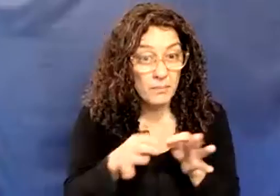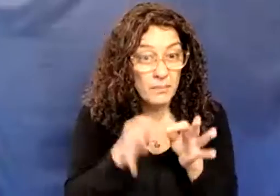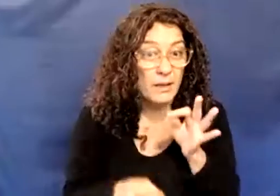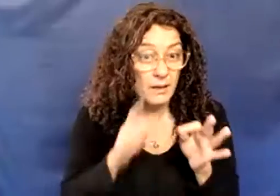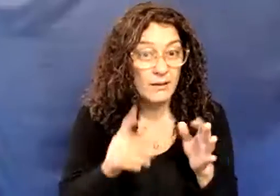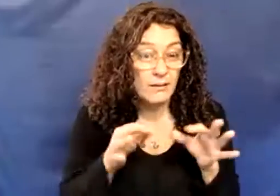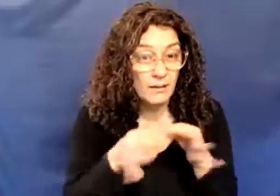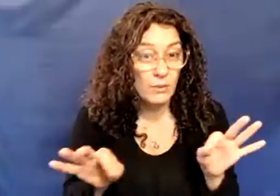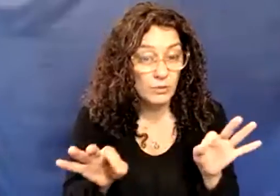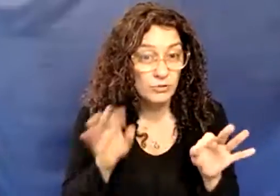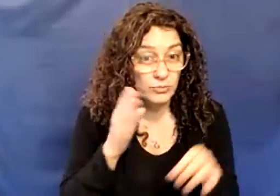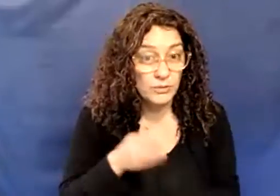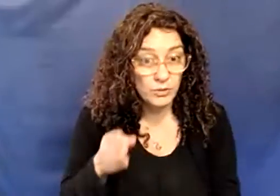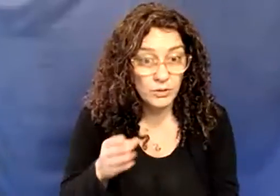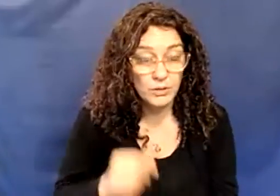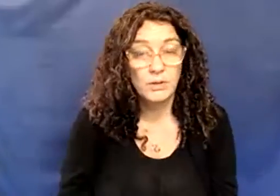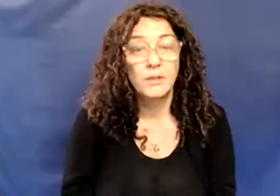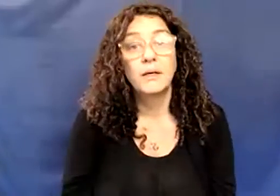our language that we use continue to